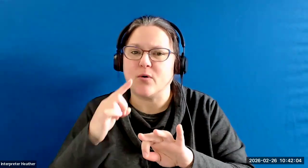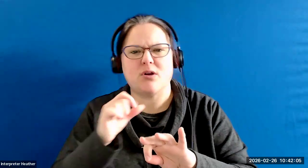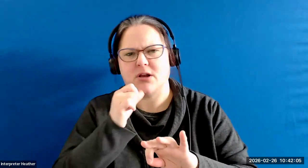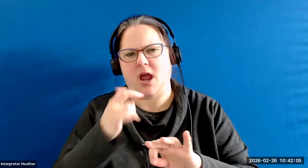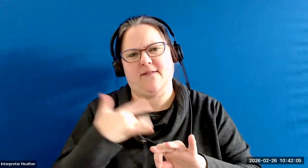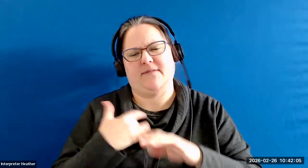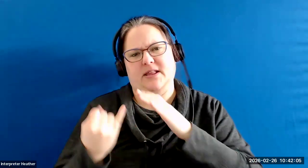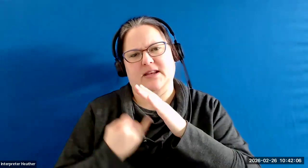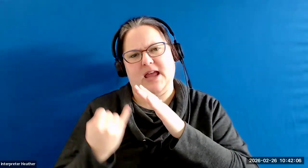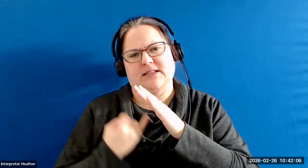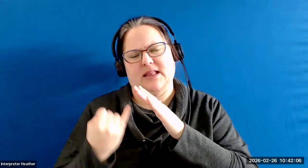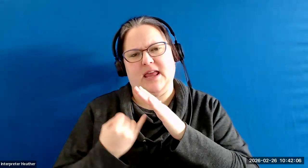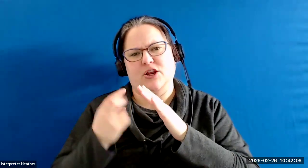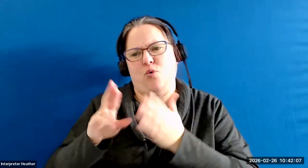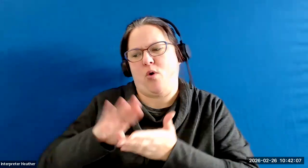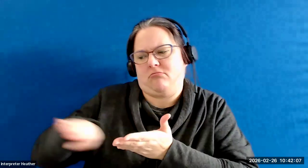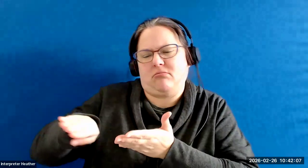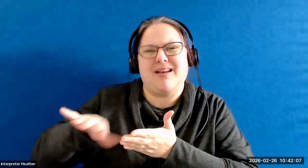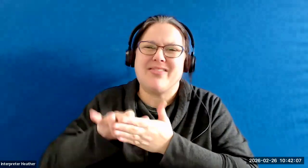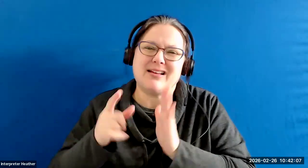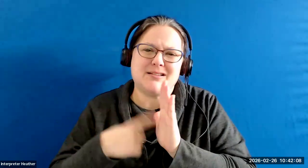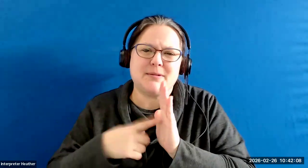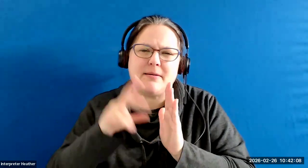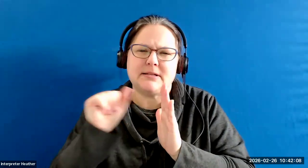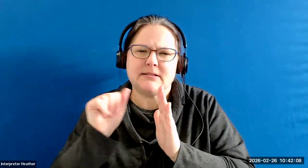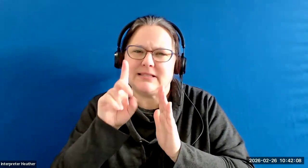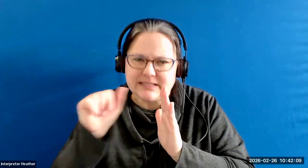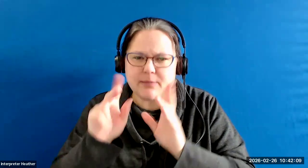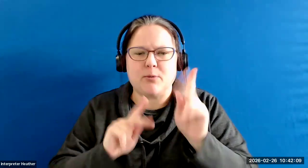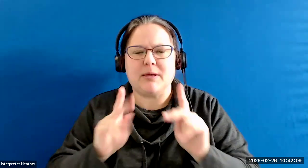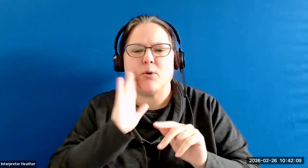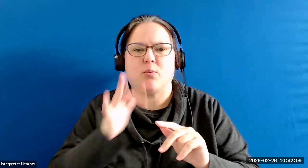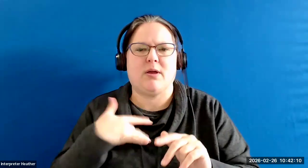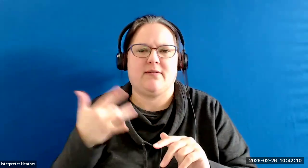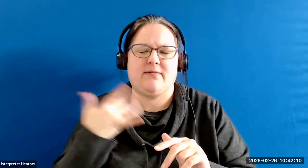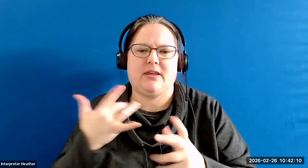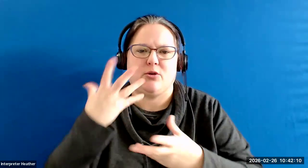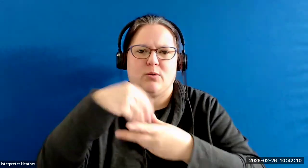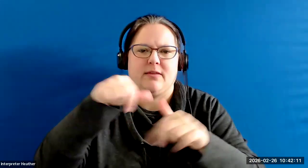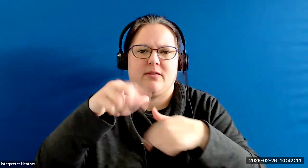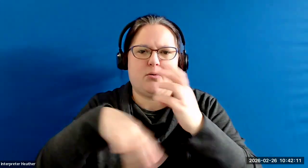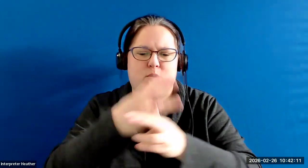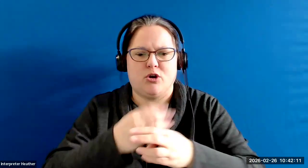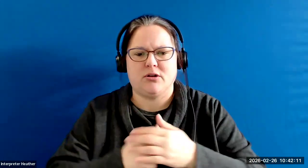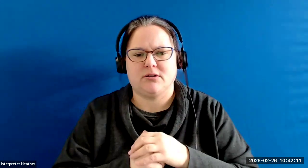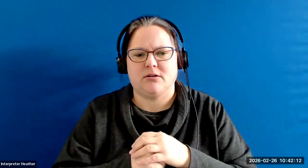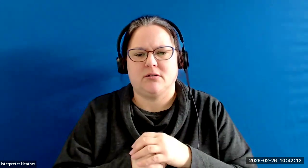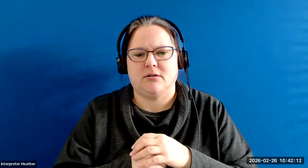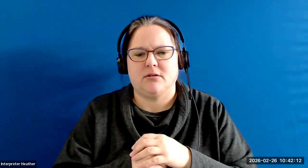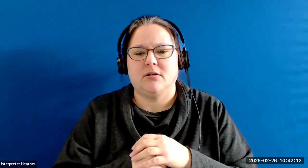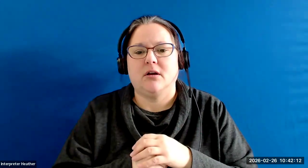and alienation that disabled folks experience by being in an ableist world. So some